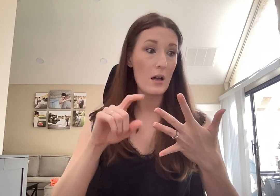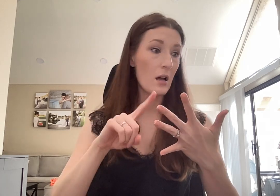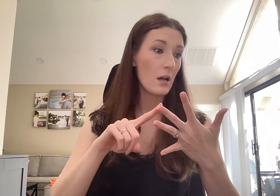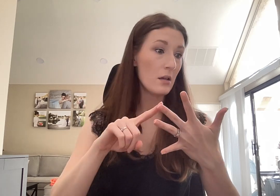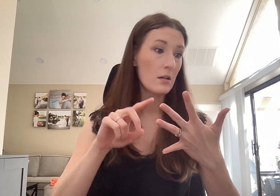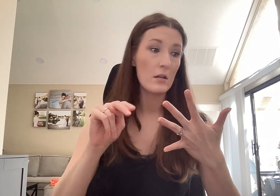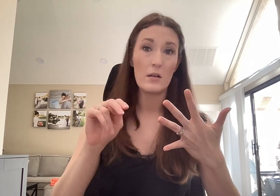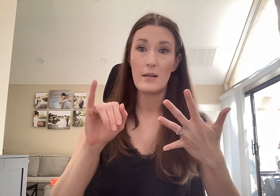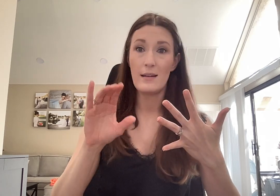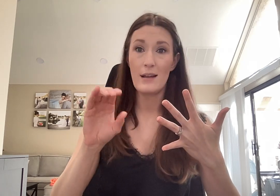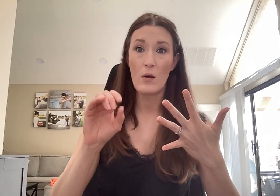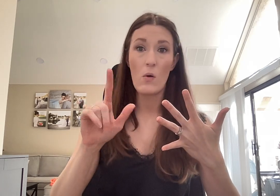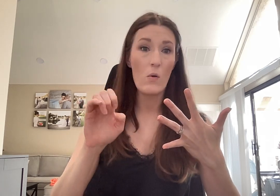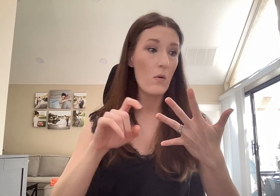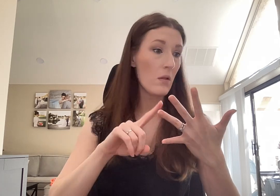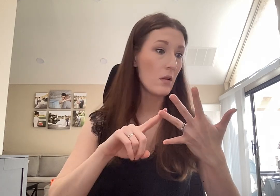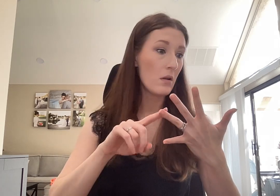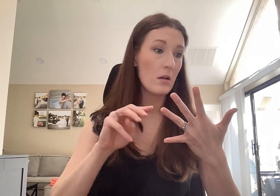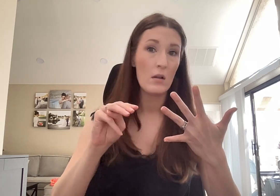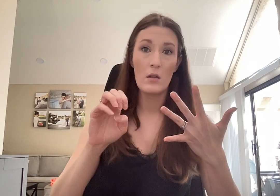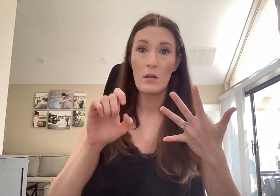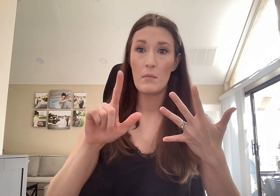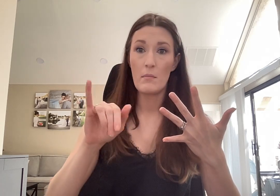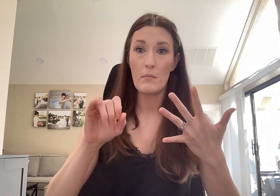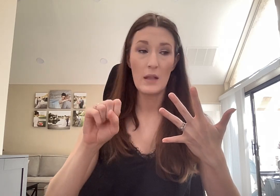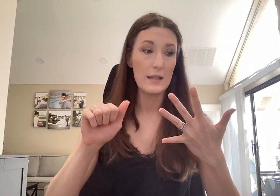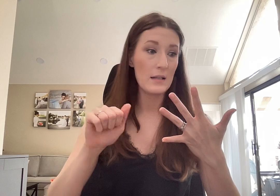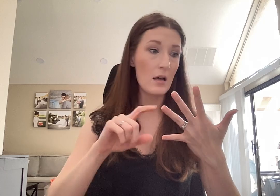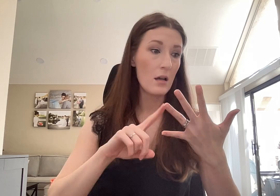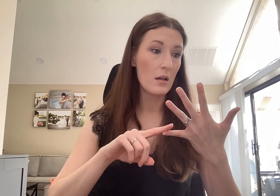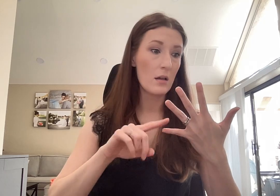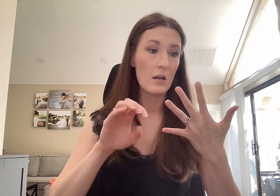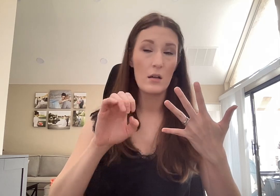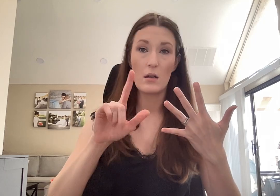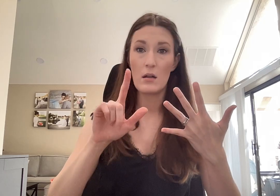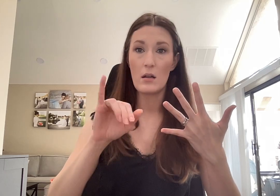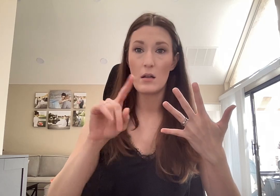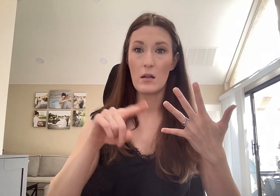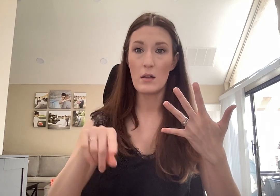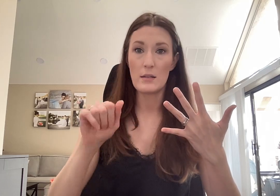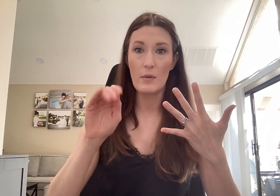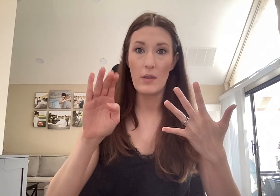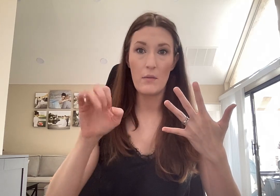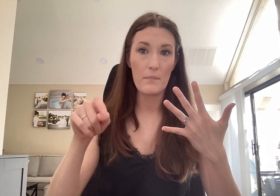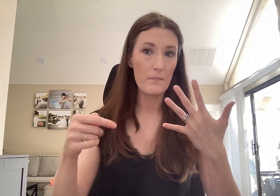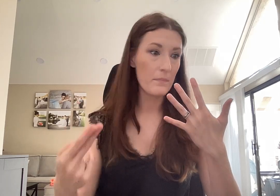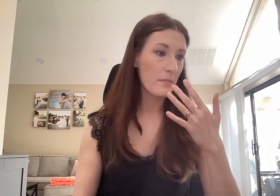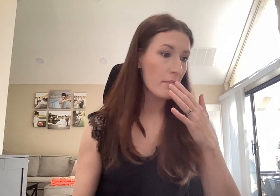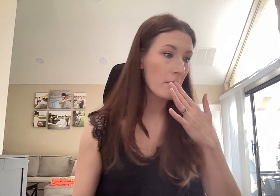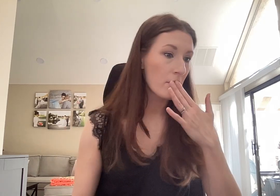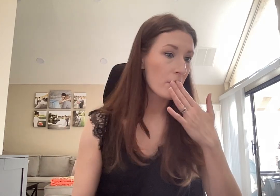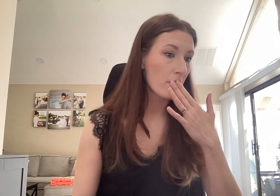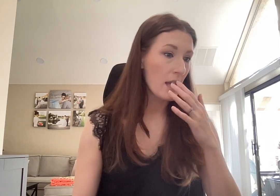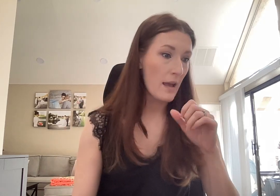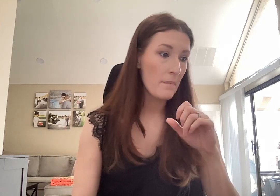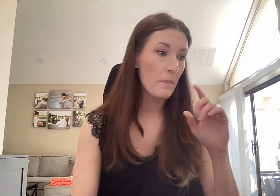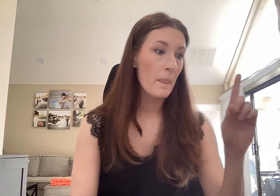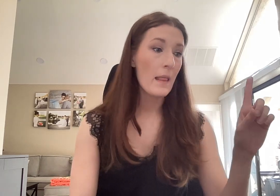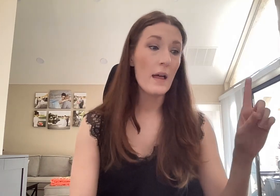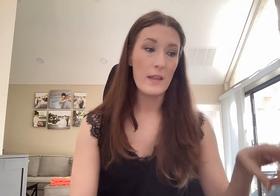Jessica, Nicole, Melissa, Elizabeth. Okay, this